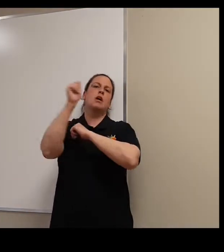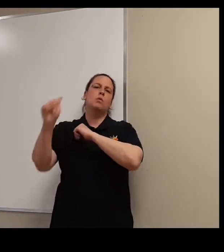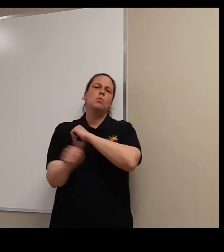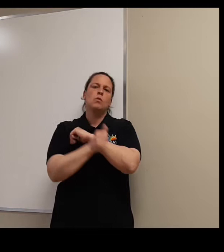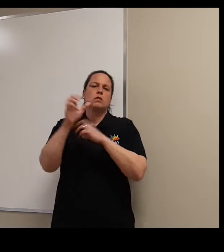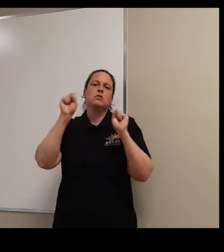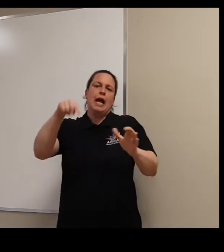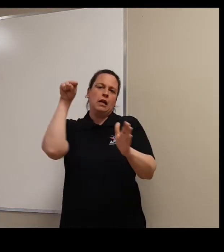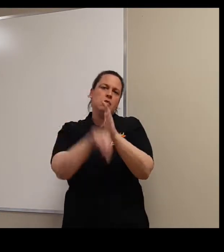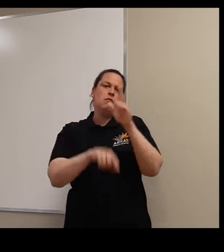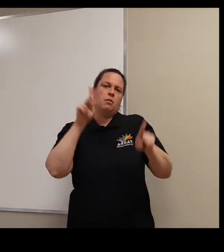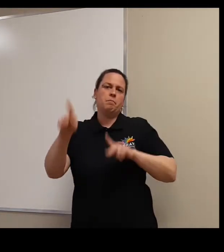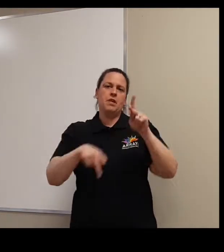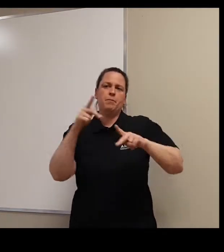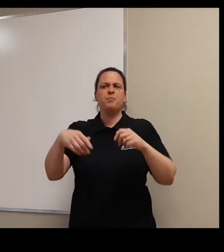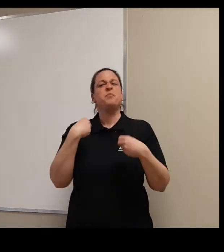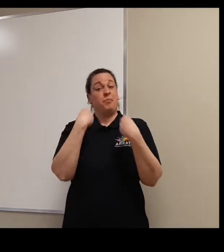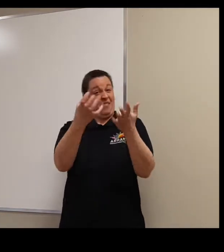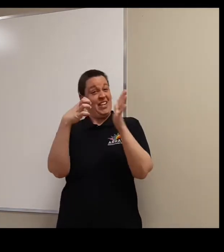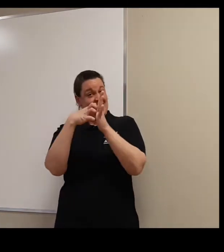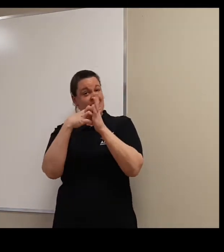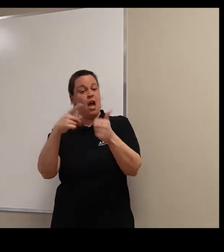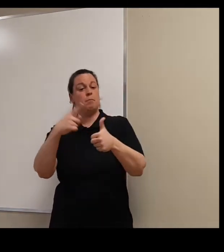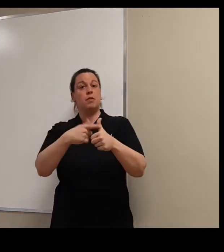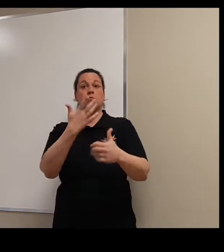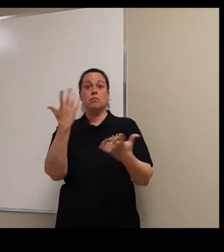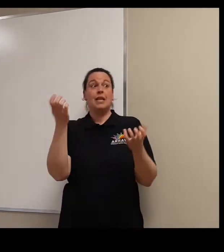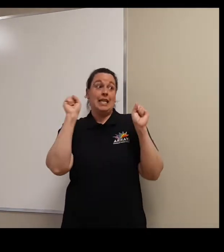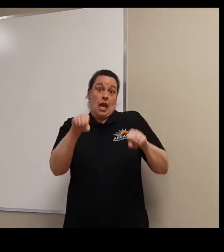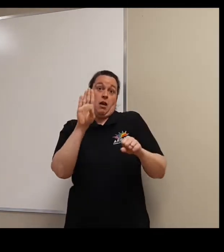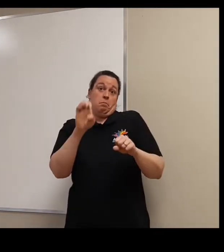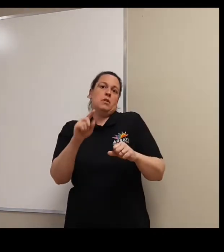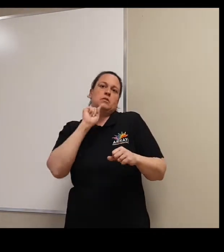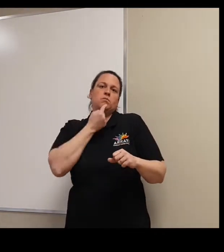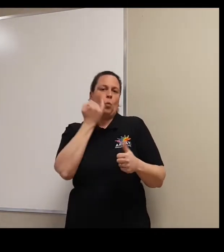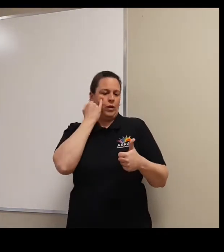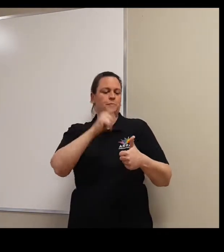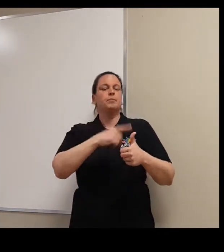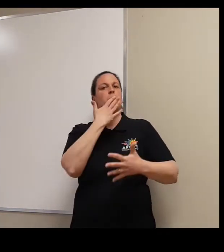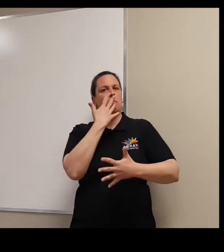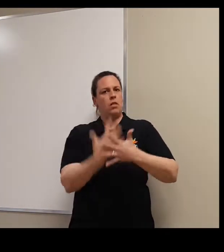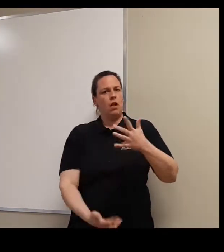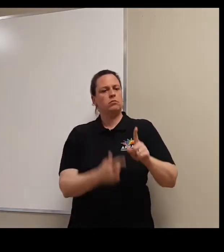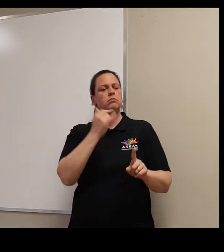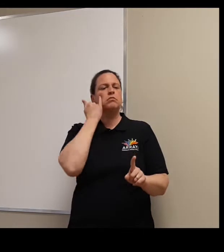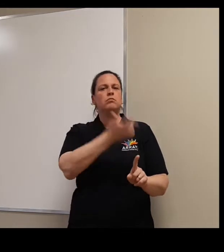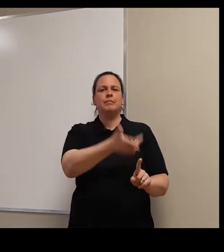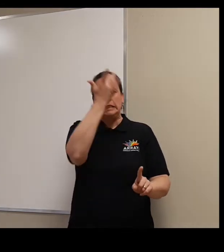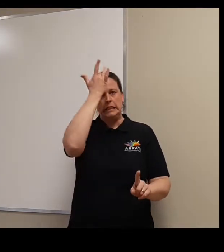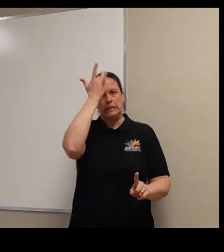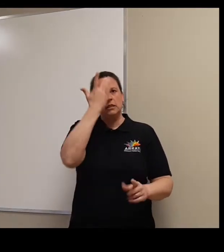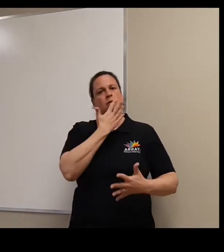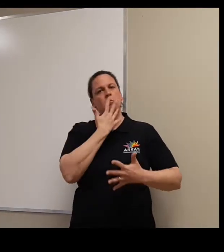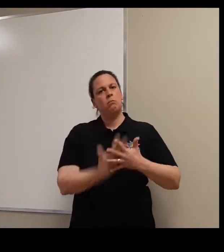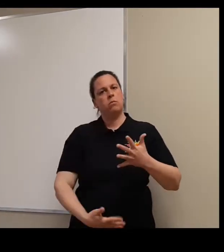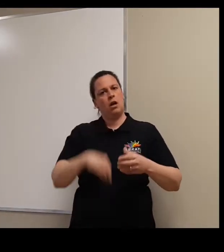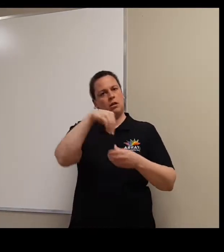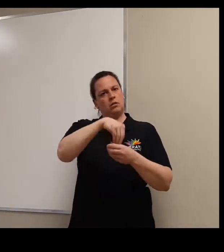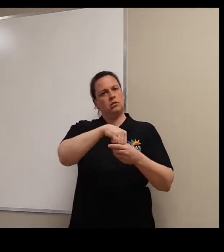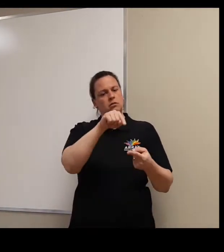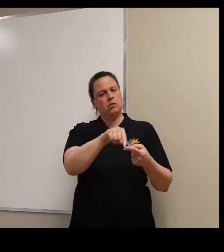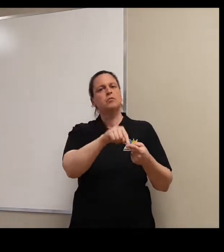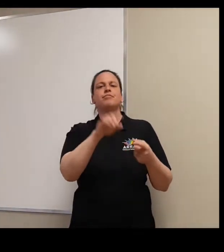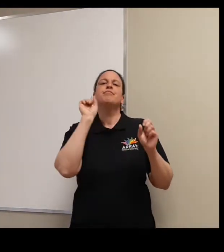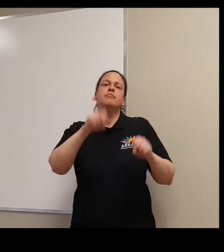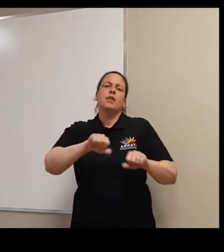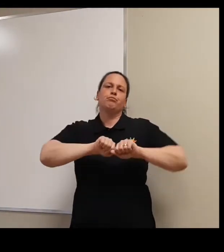kill people. An example of a biohazard is blood from a sick person. Some sickness lives in the